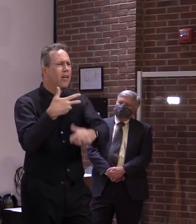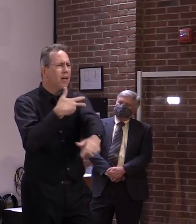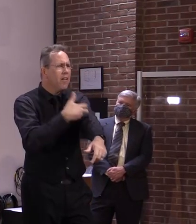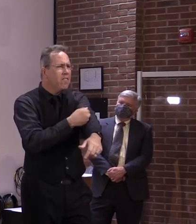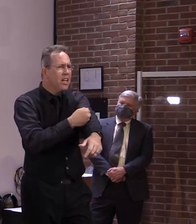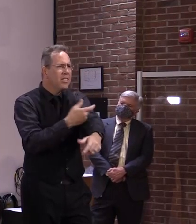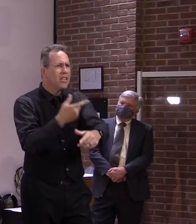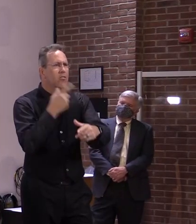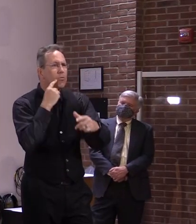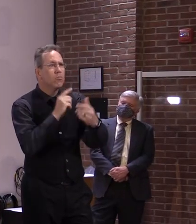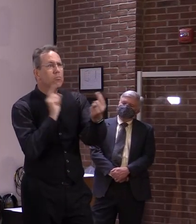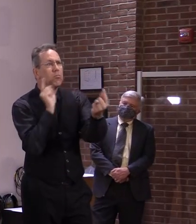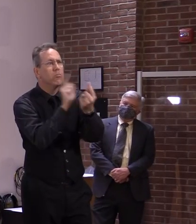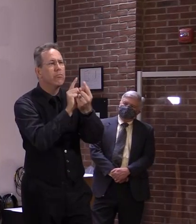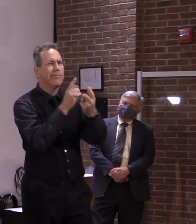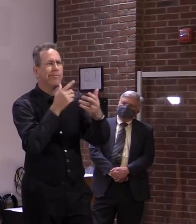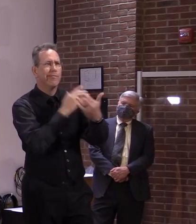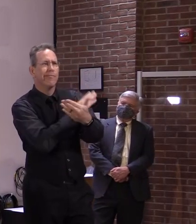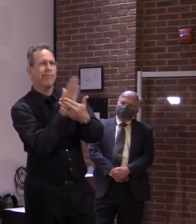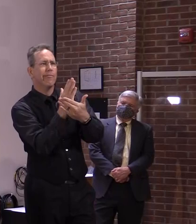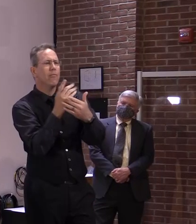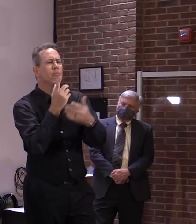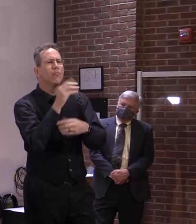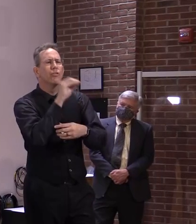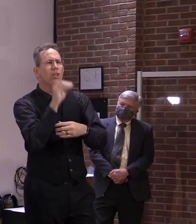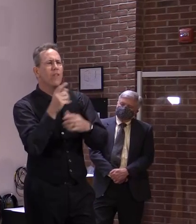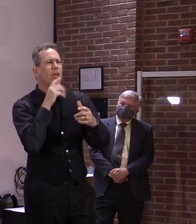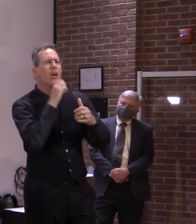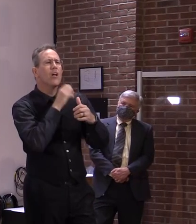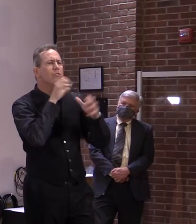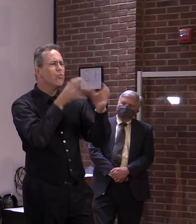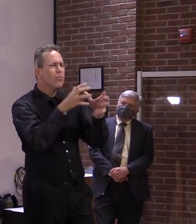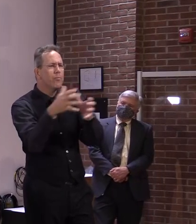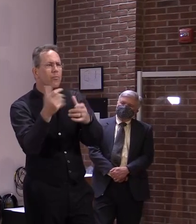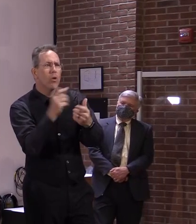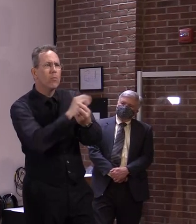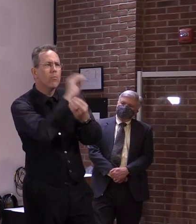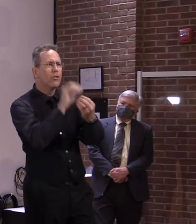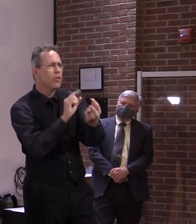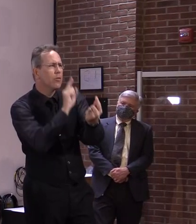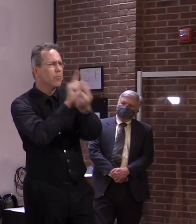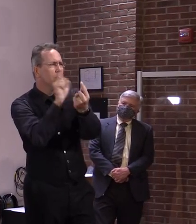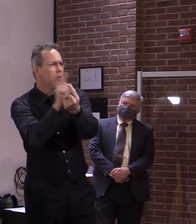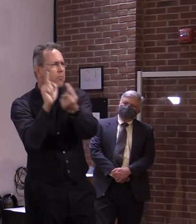Yeah, we're looking at that, Tim. And I don't have a number for you today,